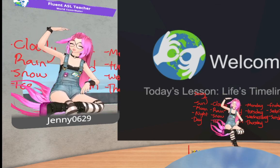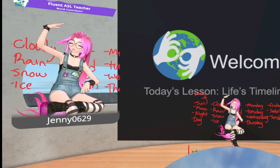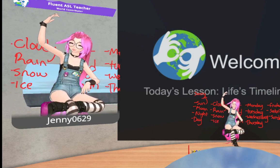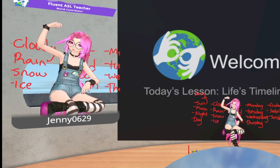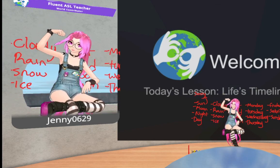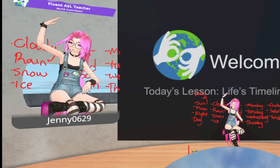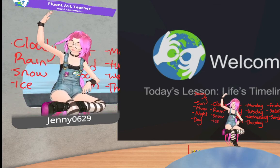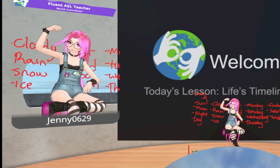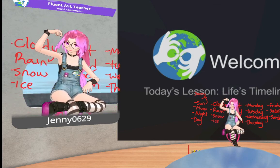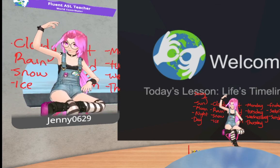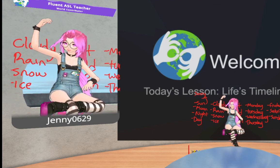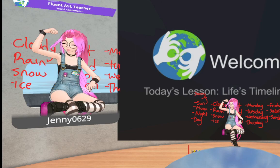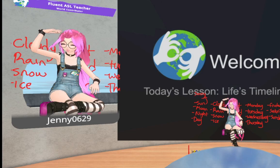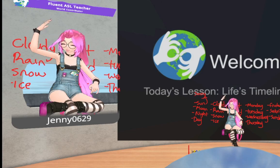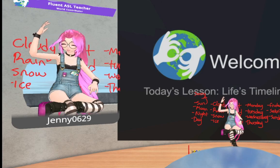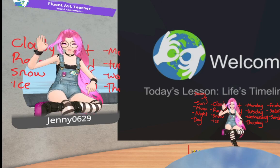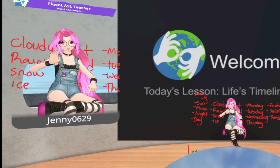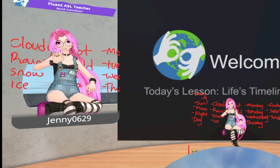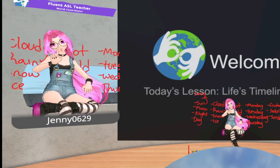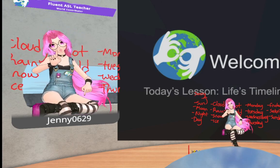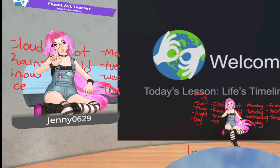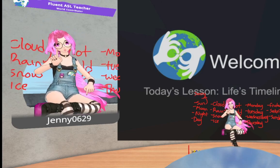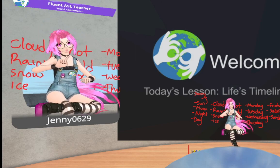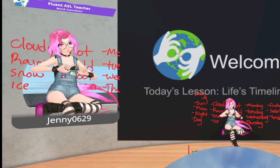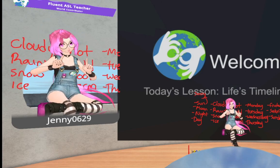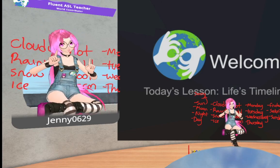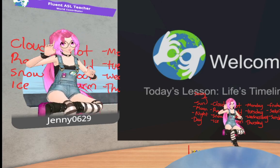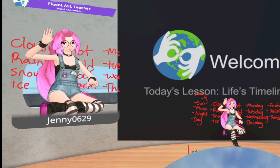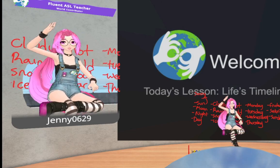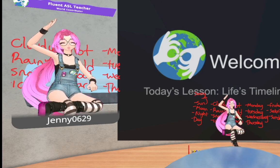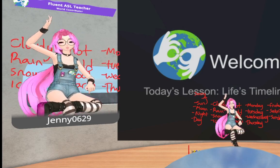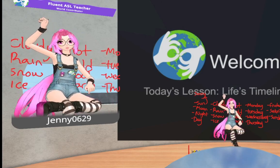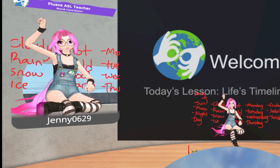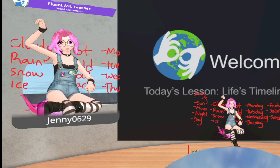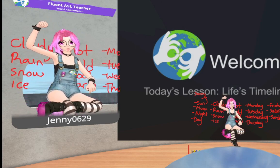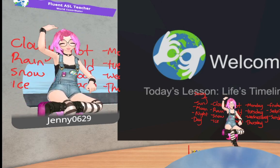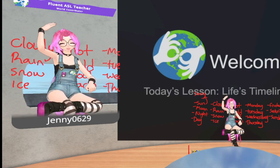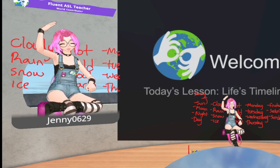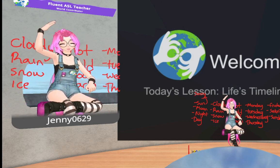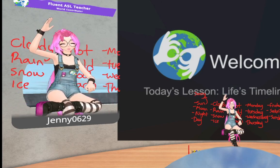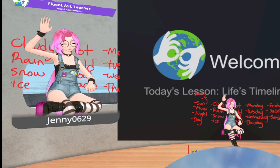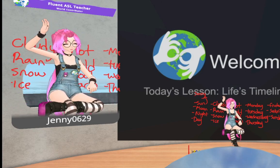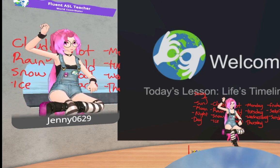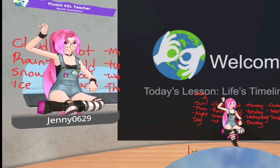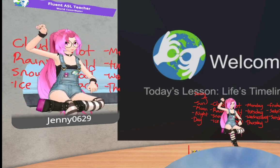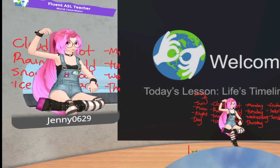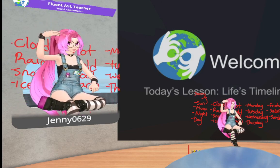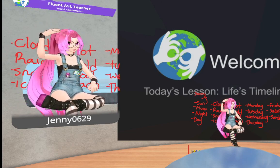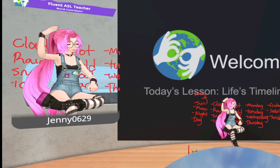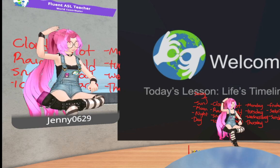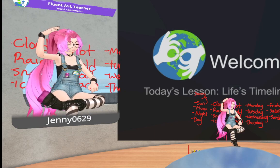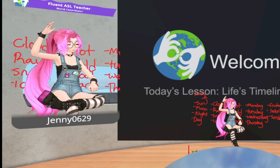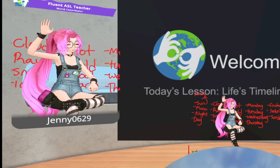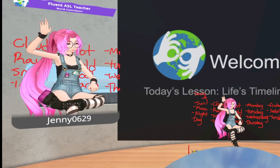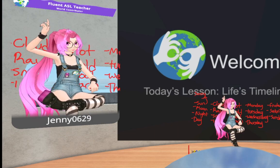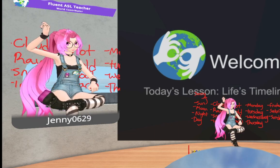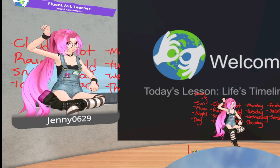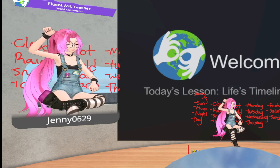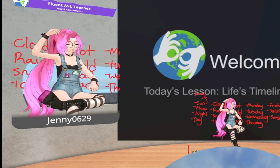shower head getting water on you. So that's different. That's different, right? So the rotating